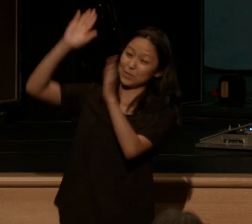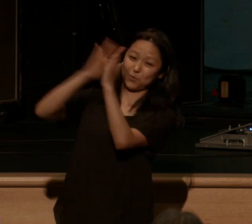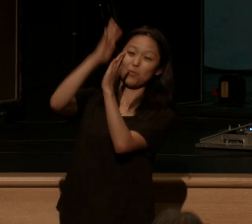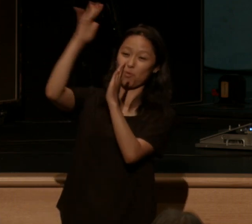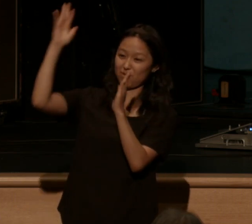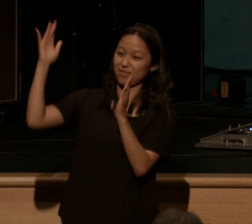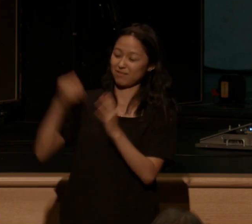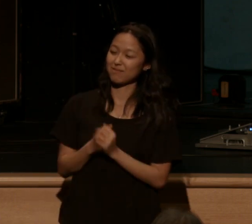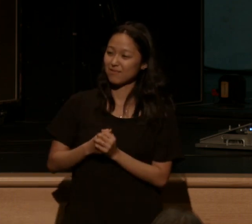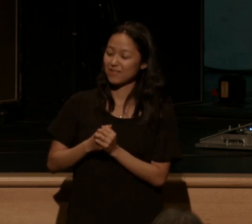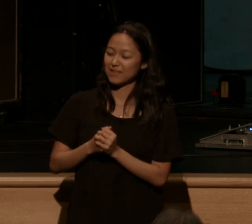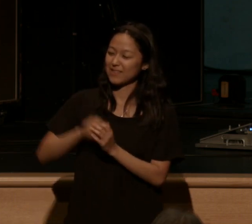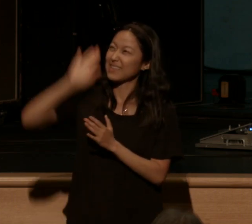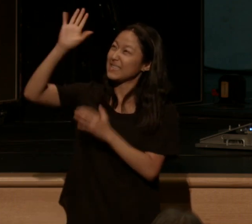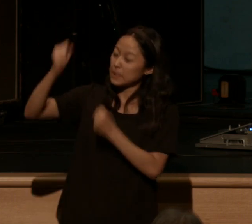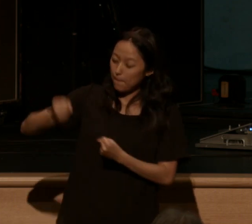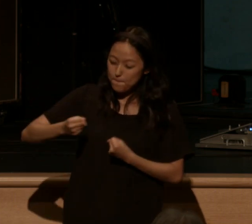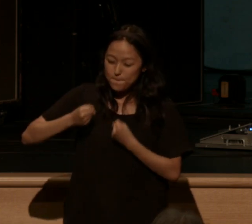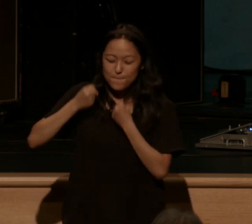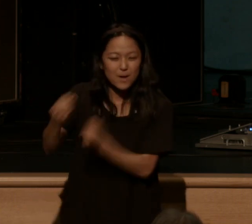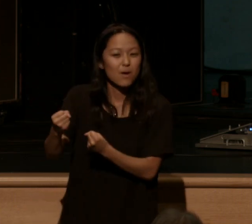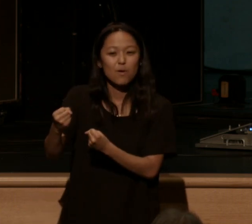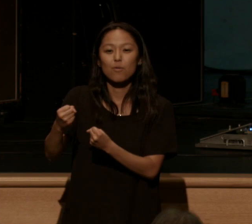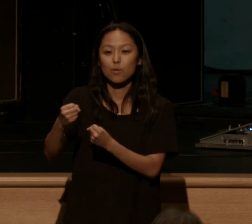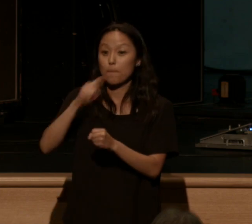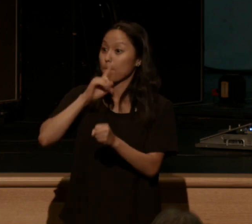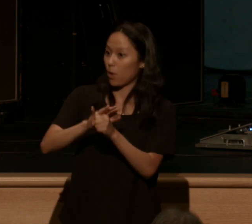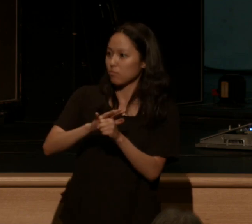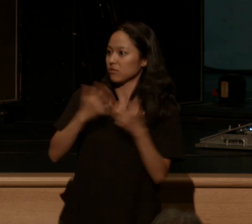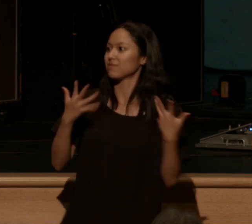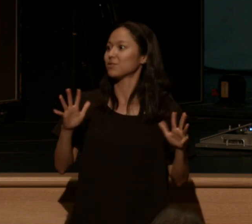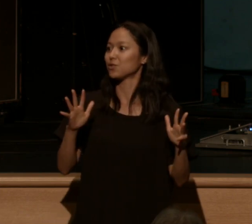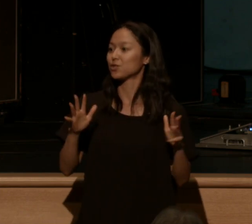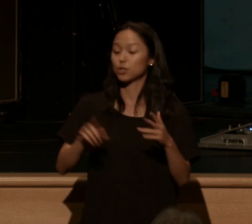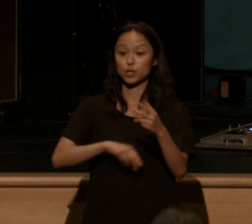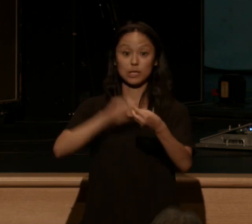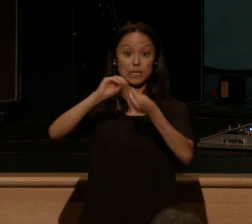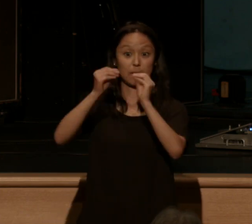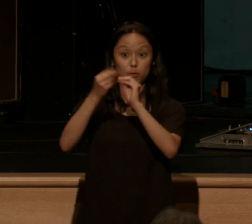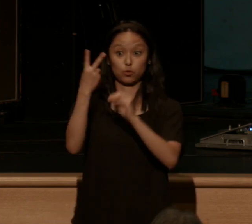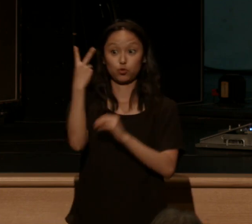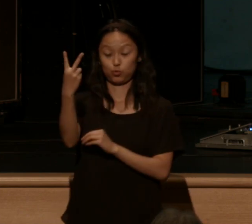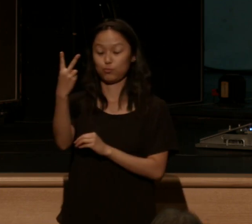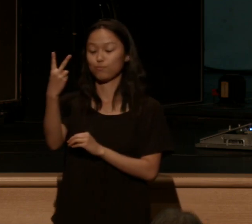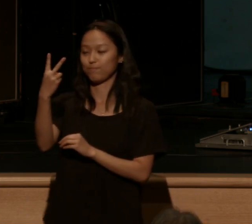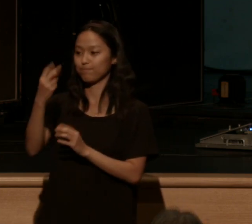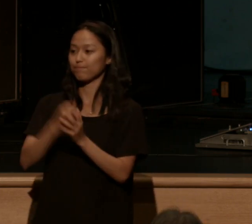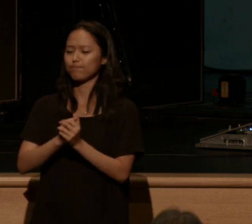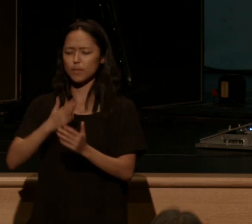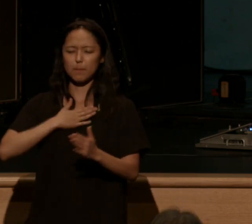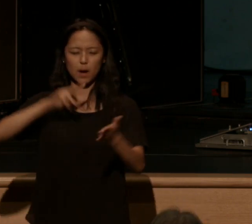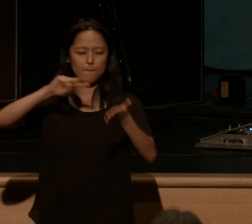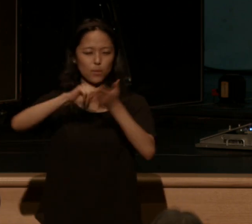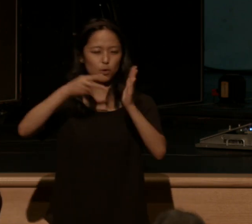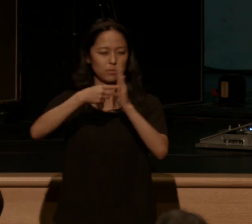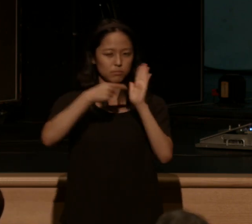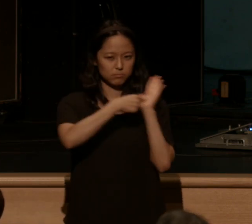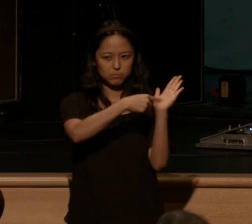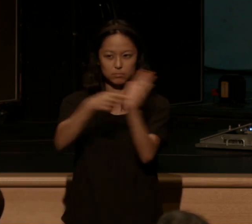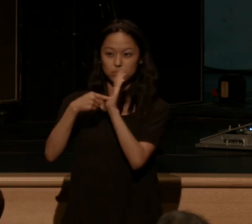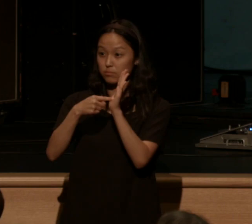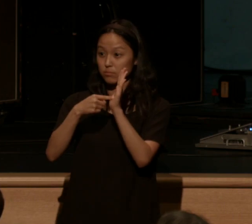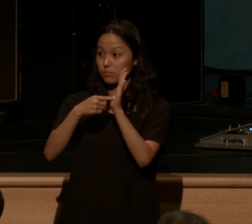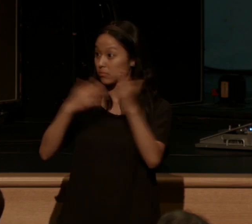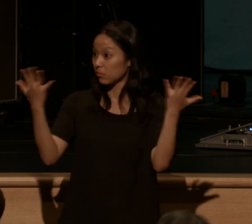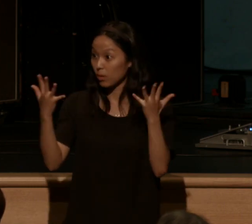revealed. His power is promised, loved ones. Number two, my purpose is revealed. My purpose is revealed, what? To